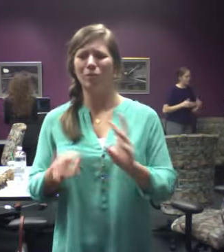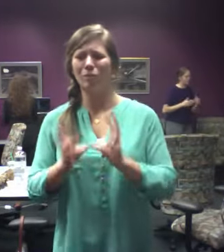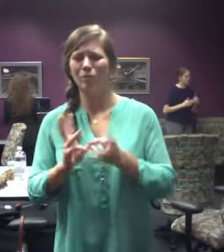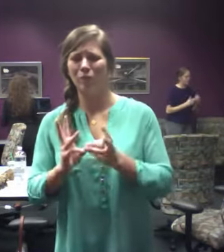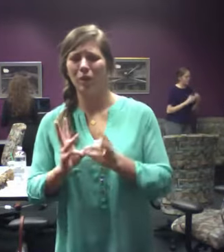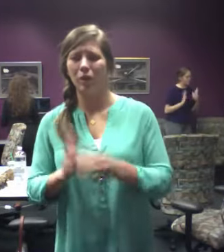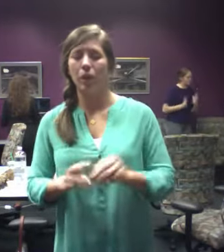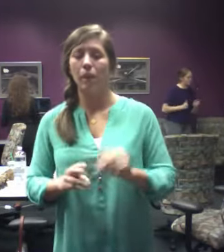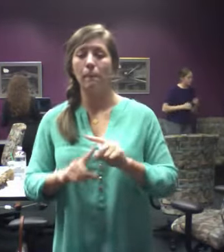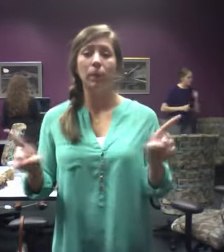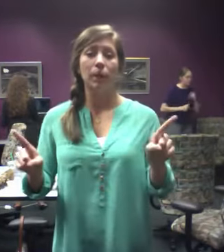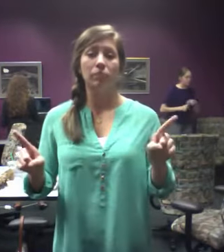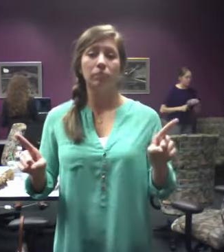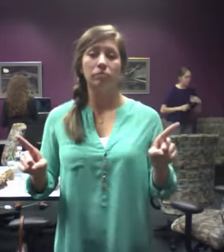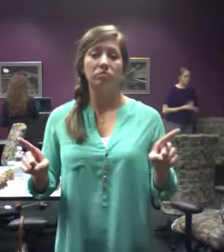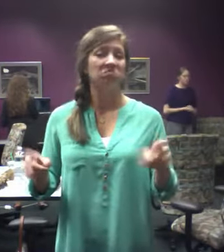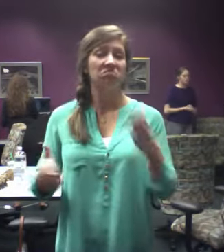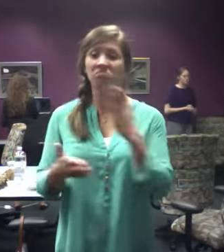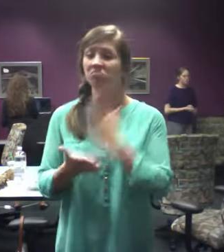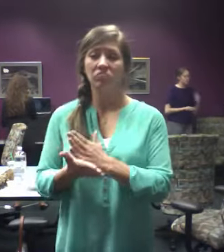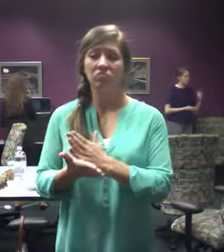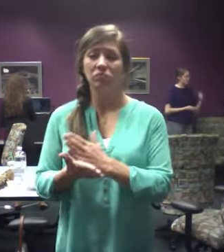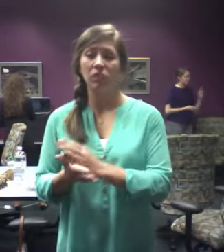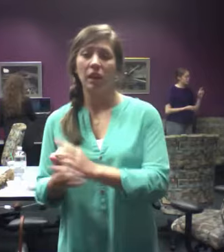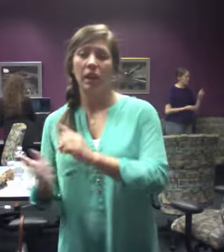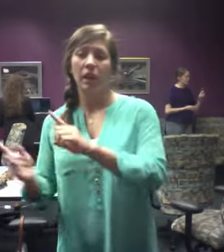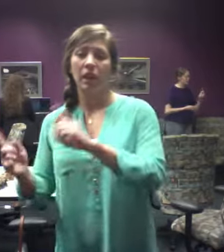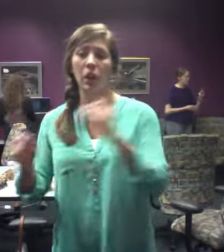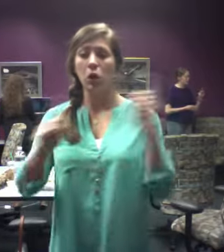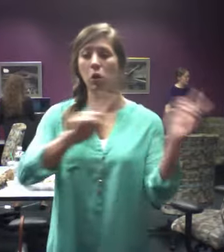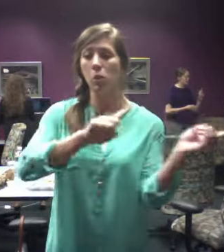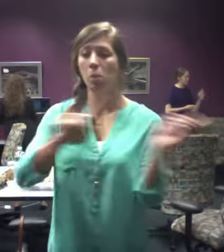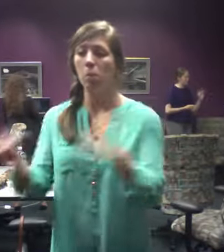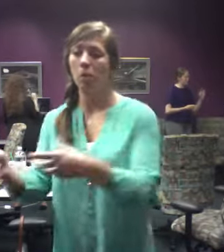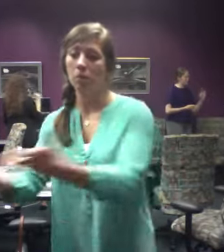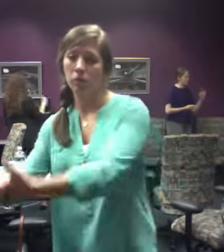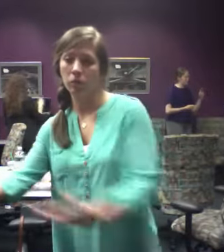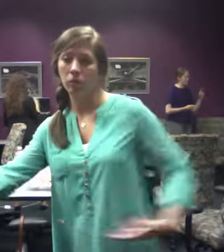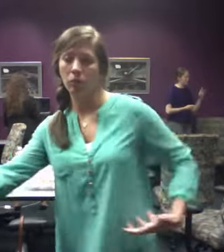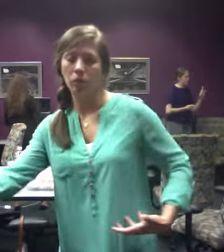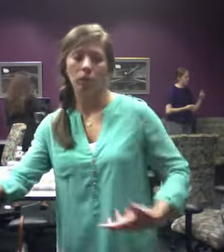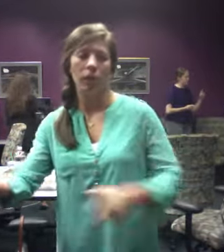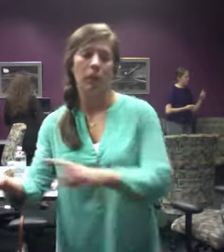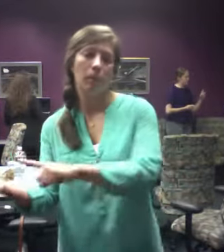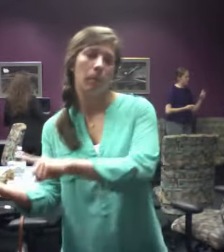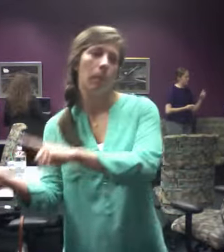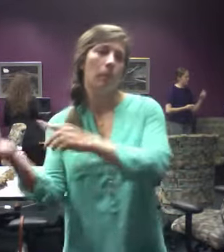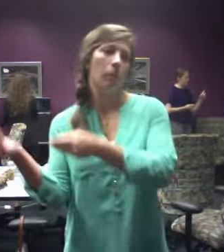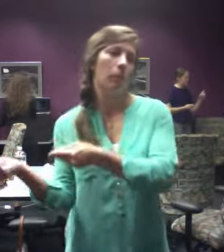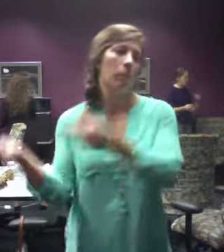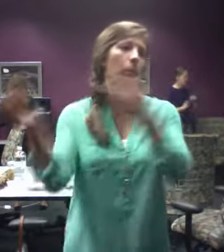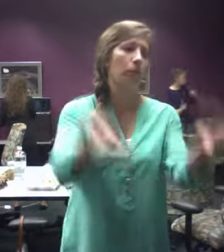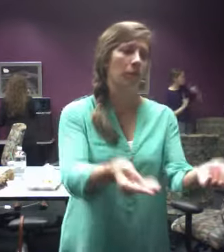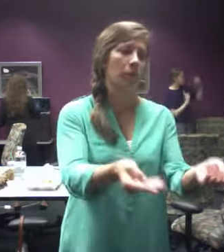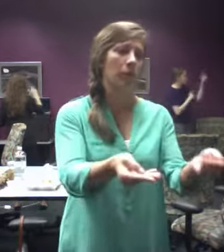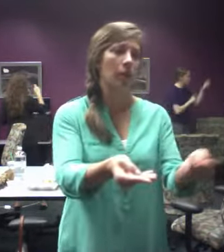Boston. And they set them up around the city so that, here we go, another morning when the British wake up, all of a sudden they're looking at all these